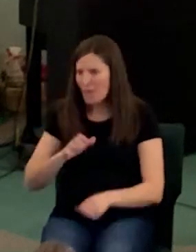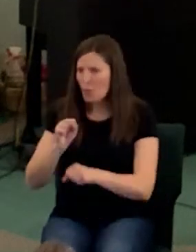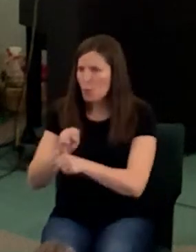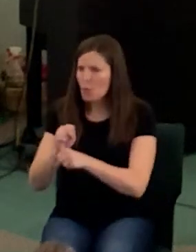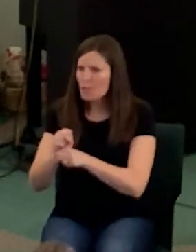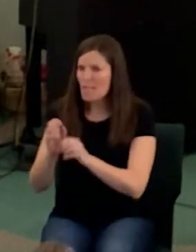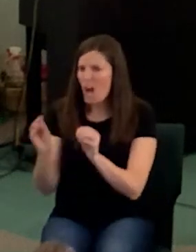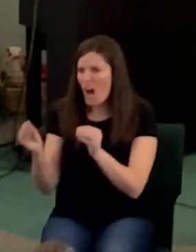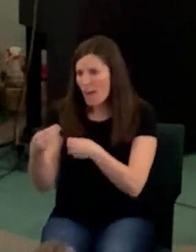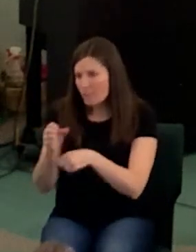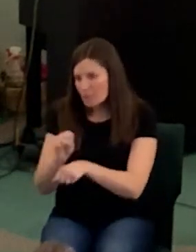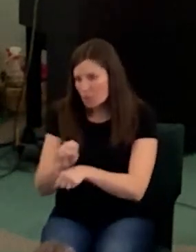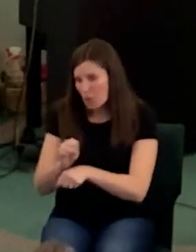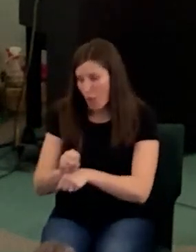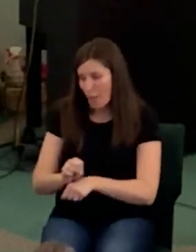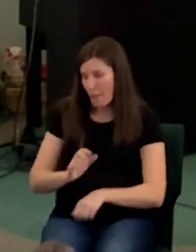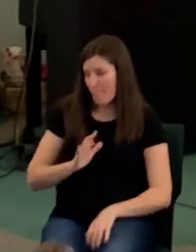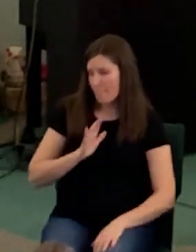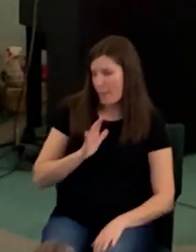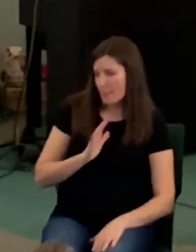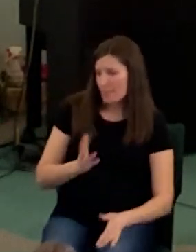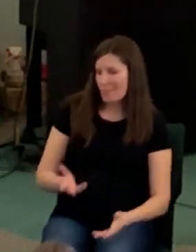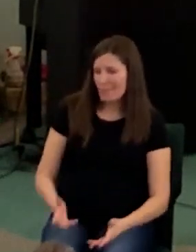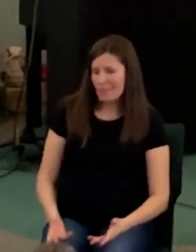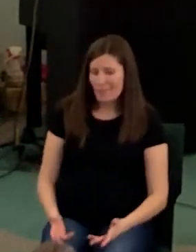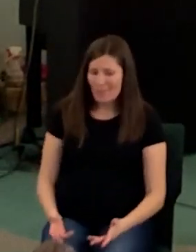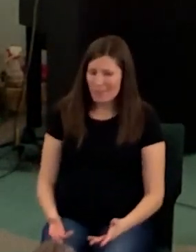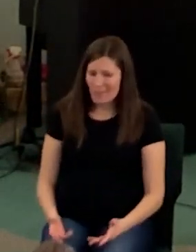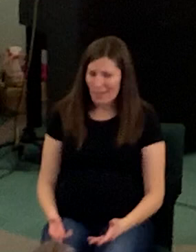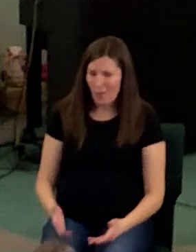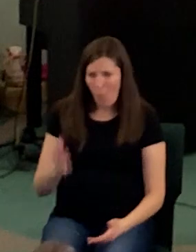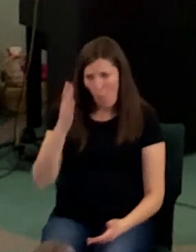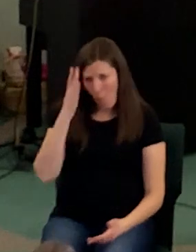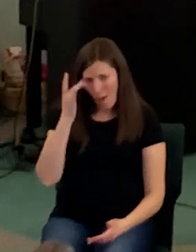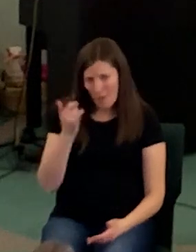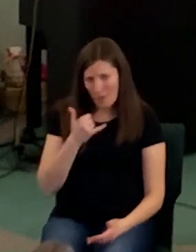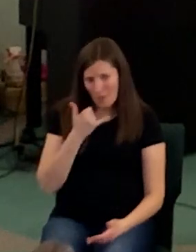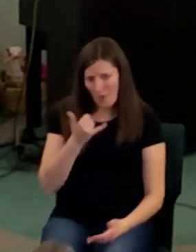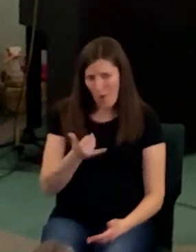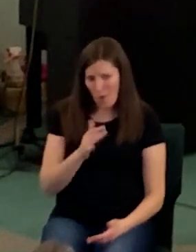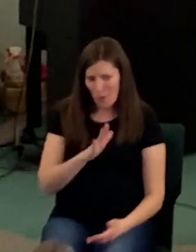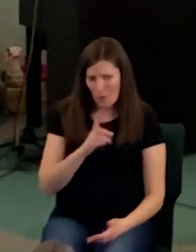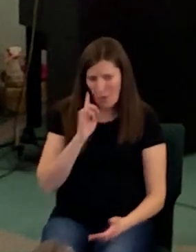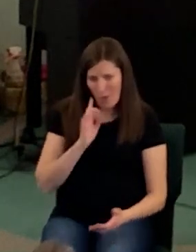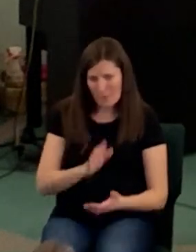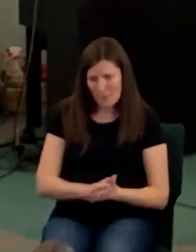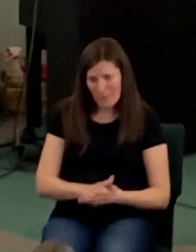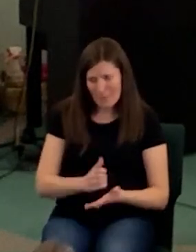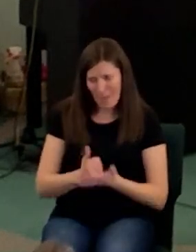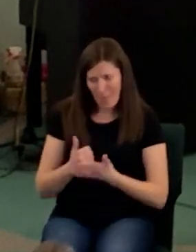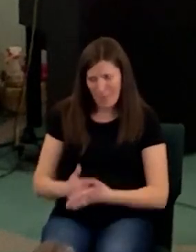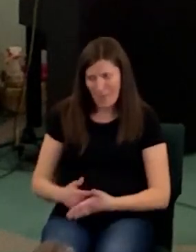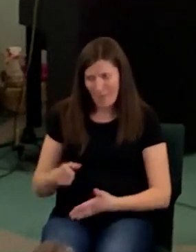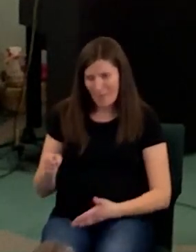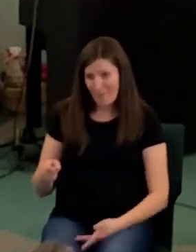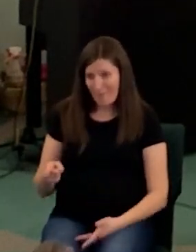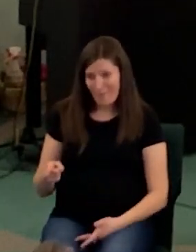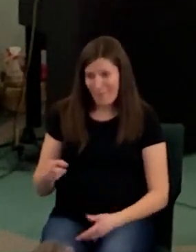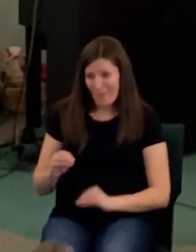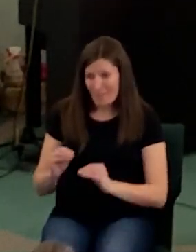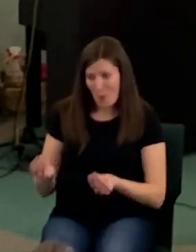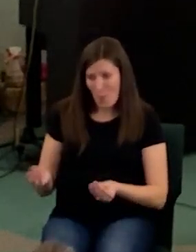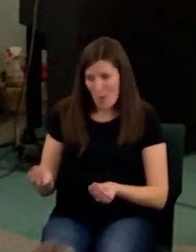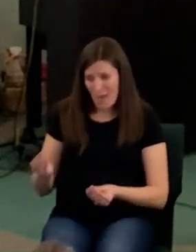do construction. I know him. He had a steady diet of Coca-Cola and ice cream. You know, his